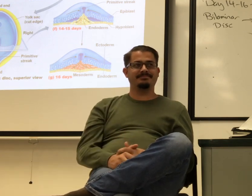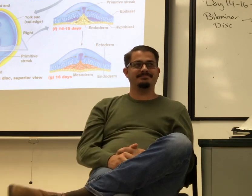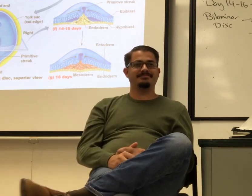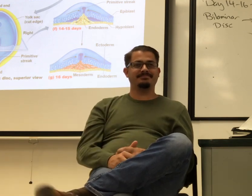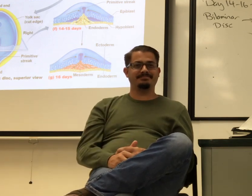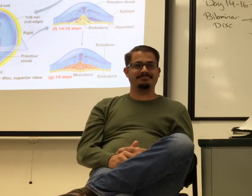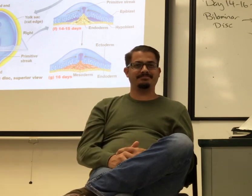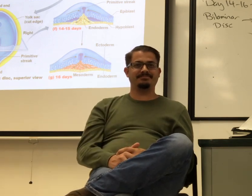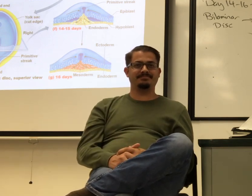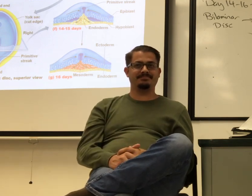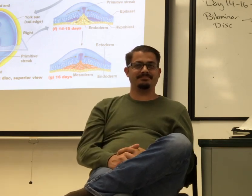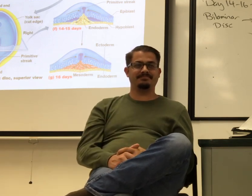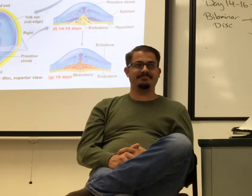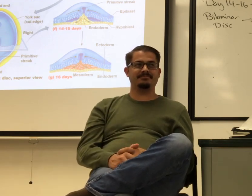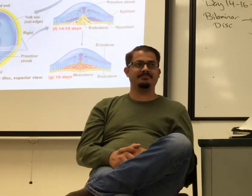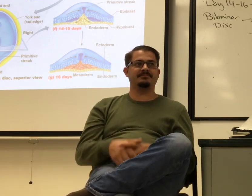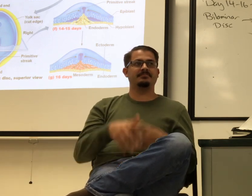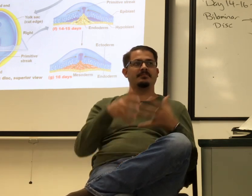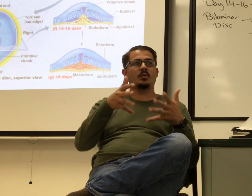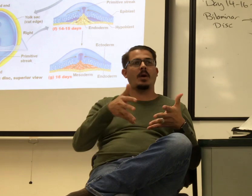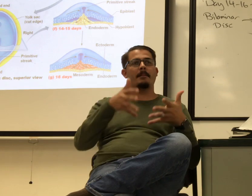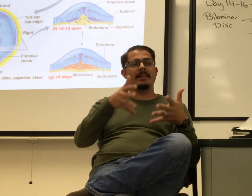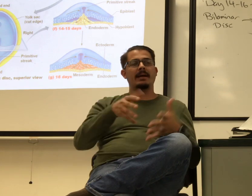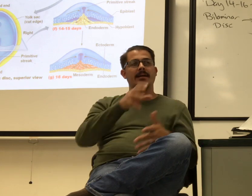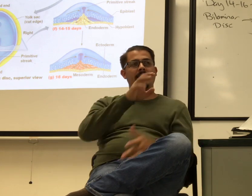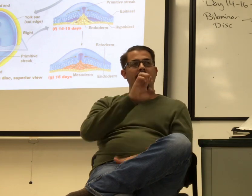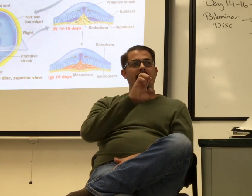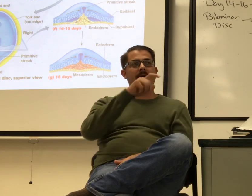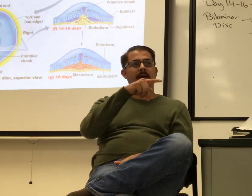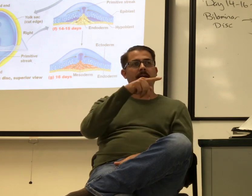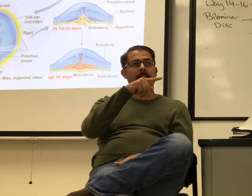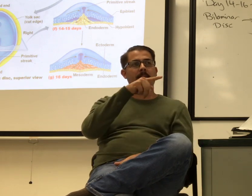The remaining epiblast cells